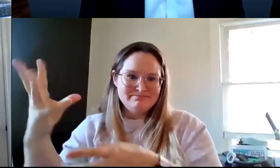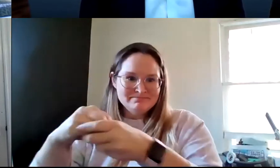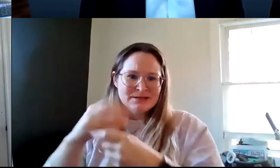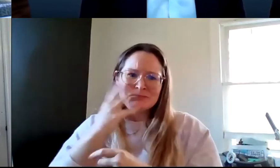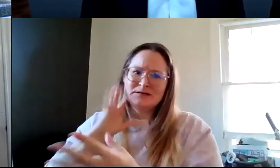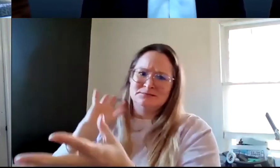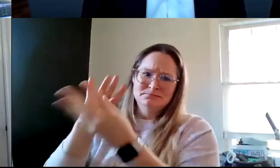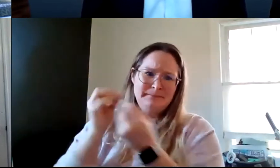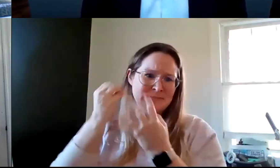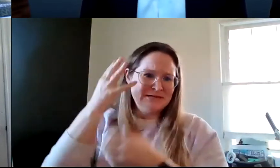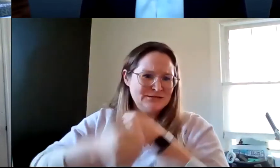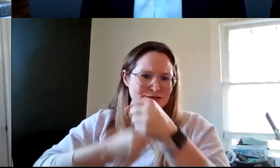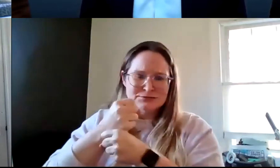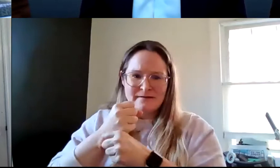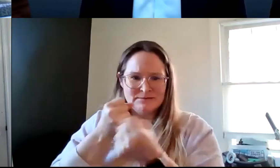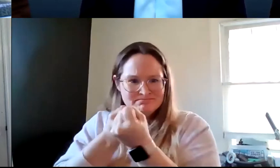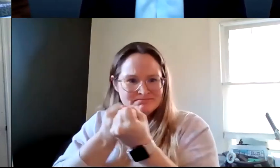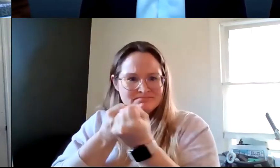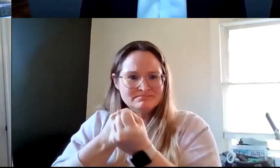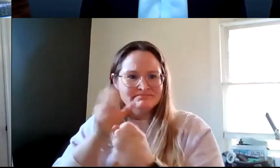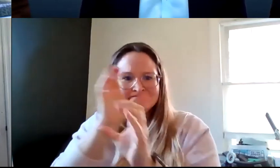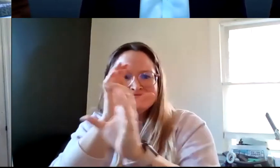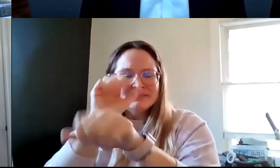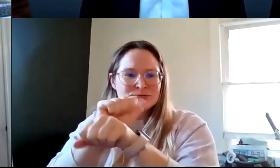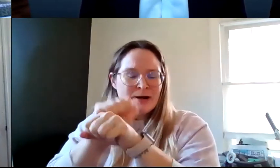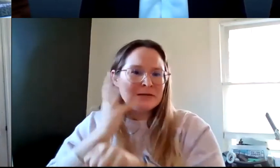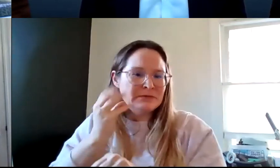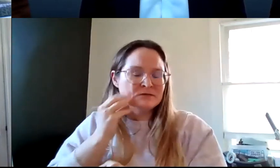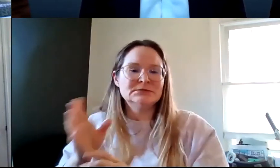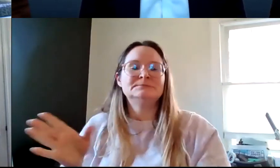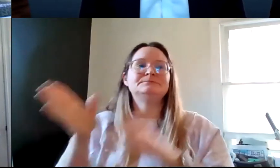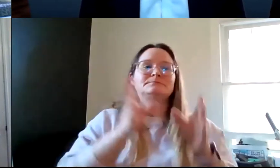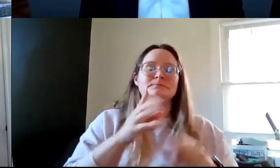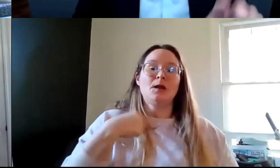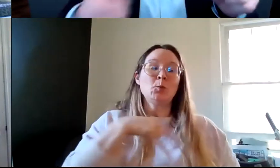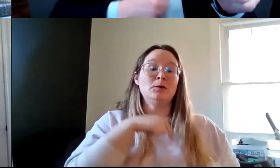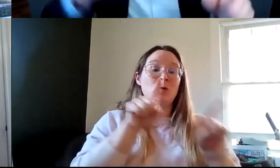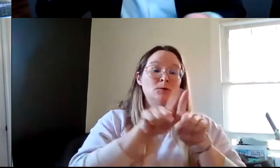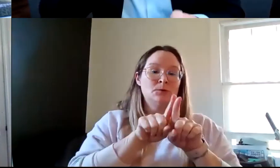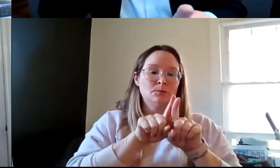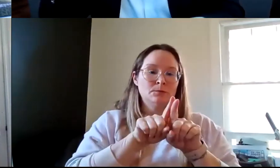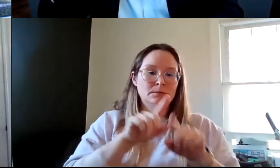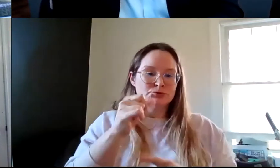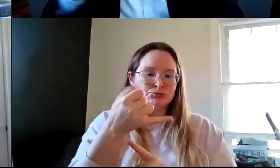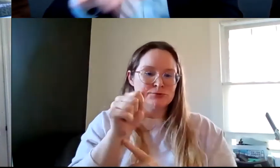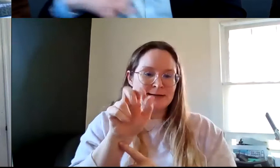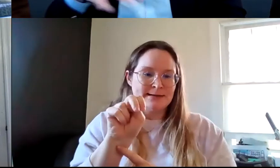I have, Jan here. I have a lot of people here who's been a lot of experience.